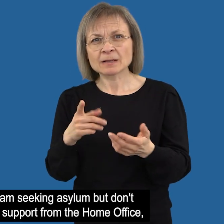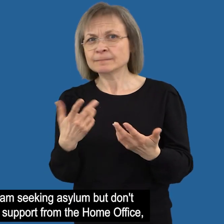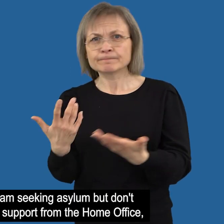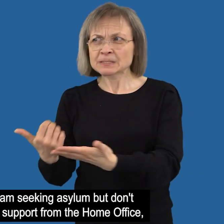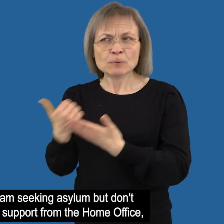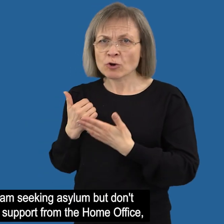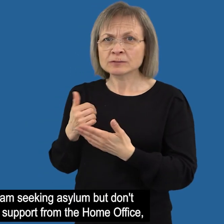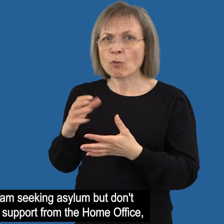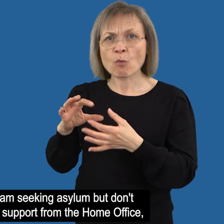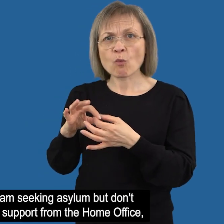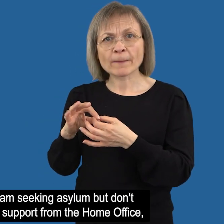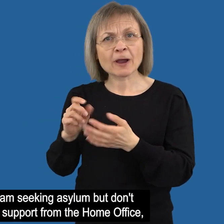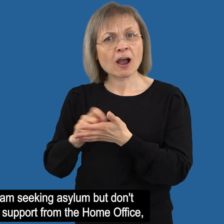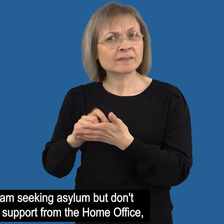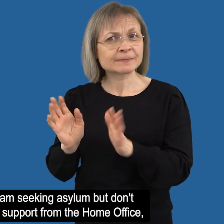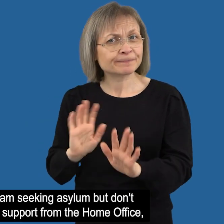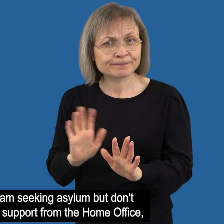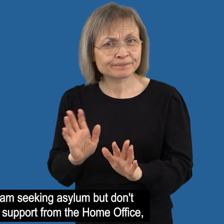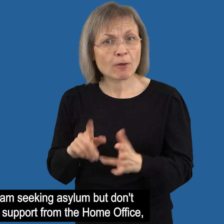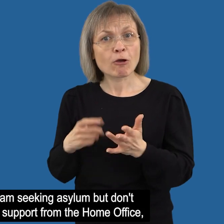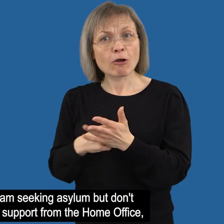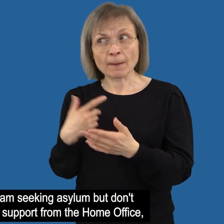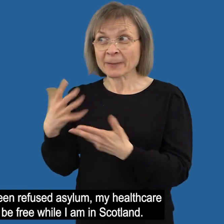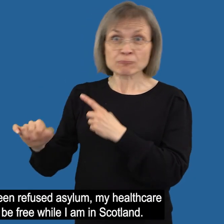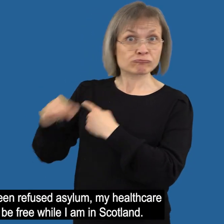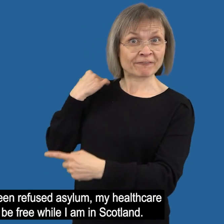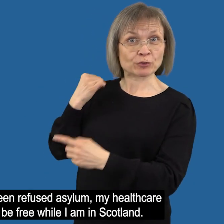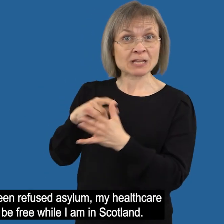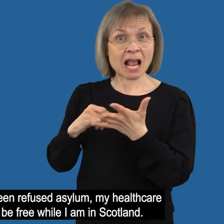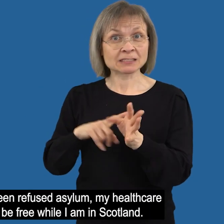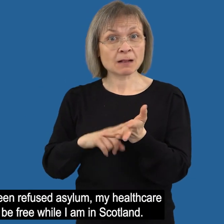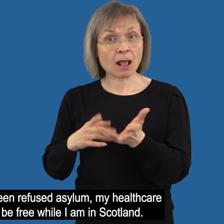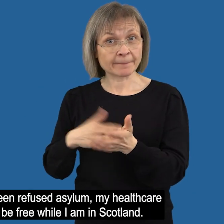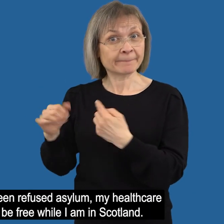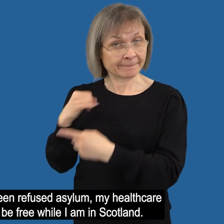refused asylum, my healthcare will still be free while I am in Scotland.